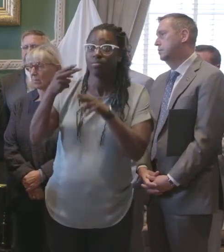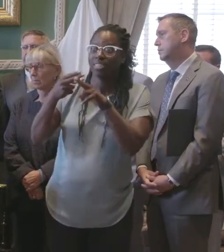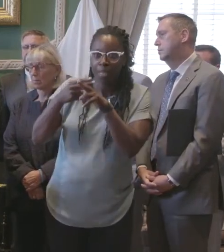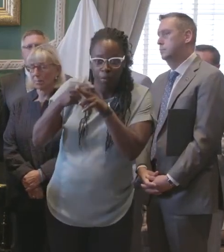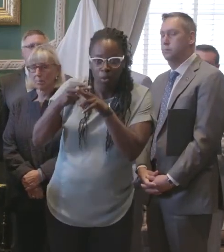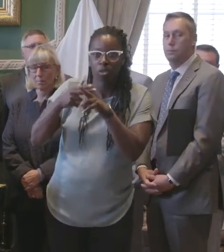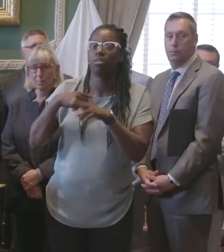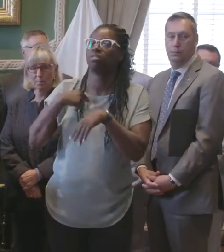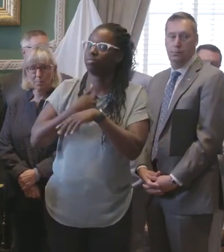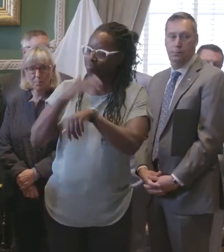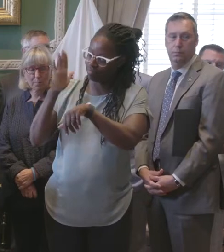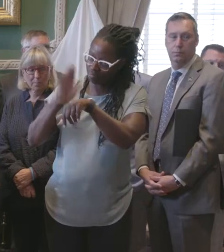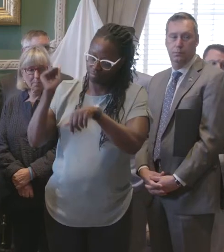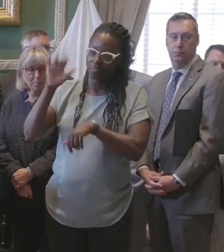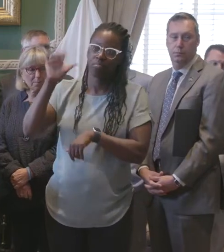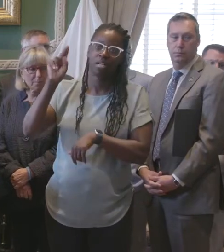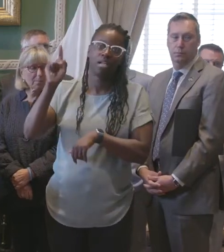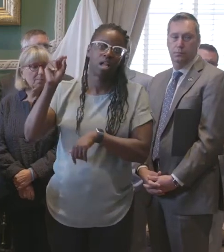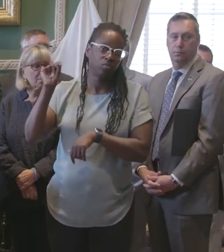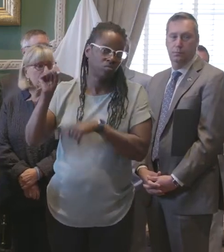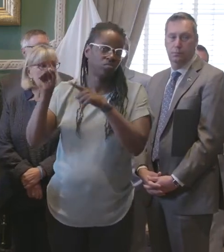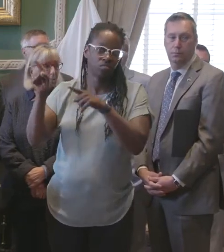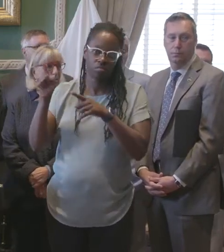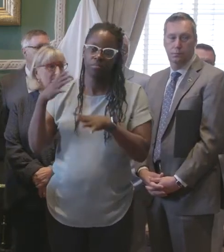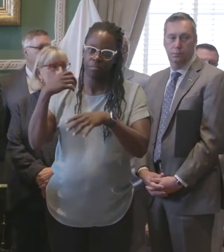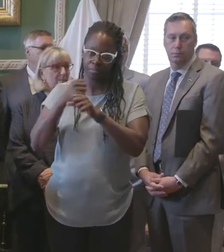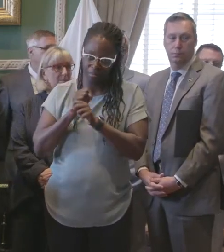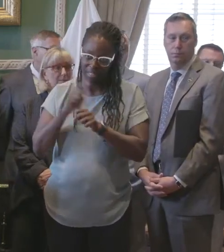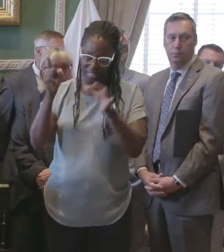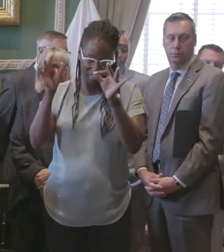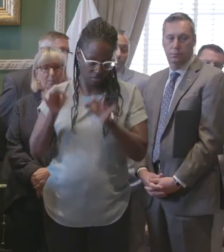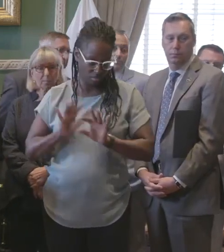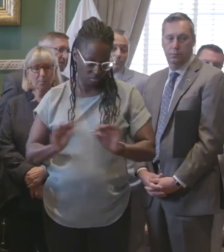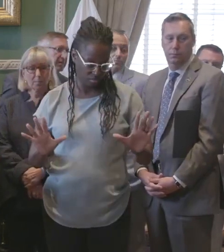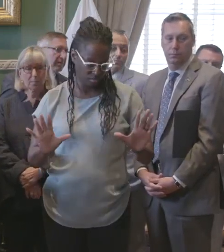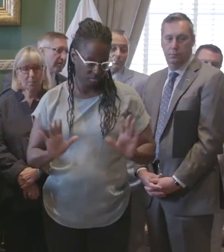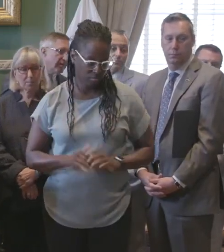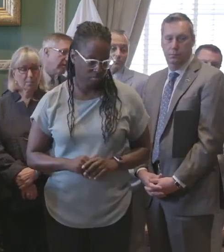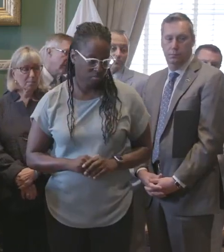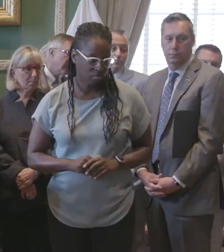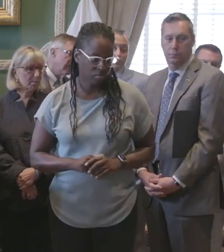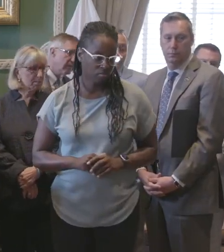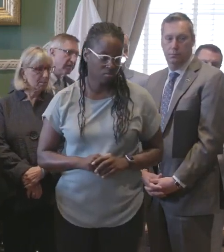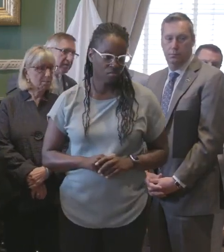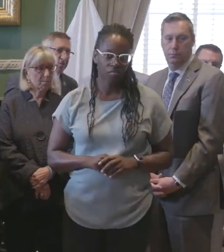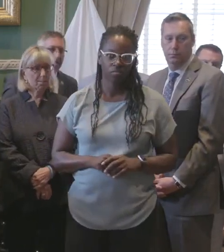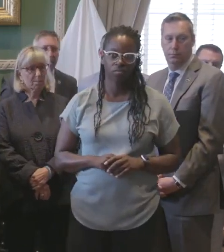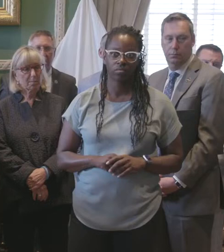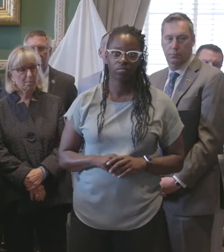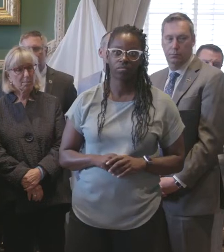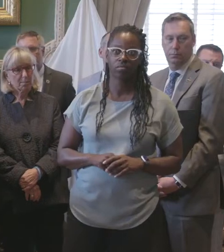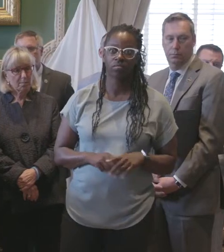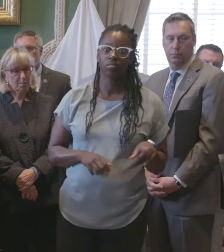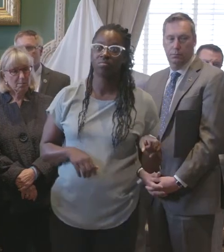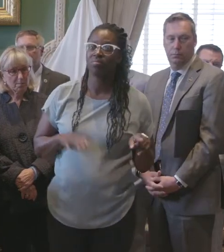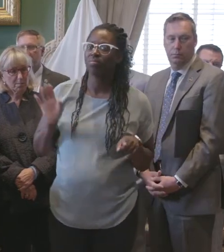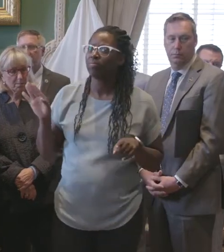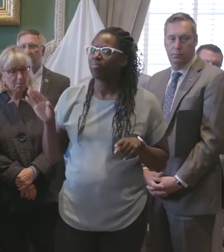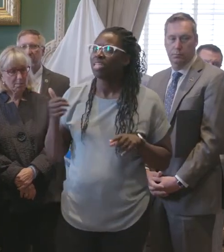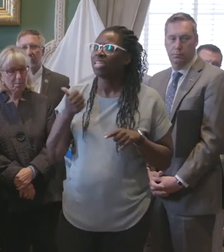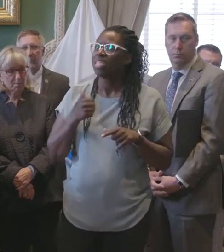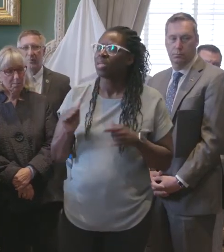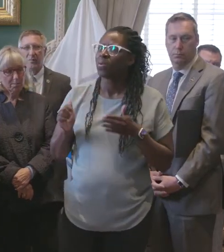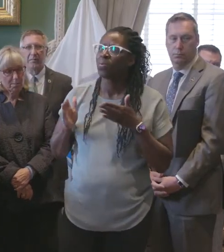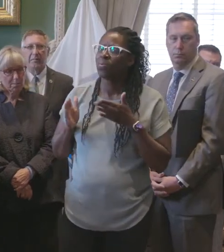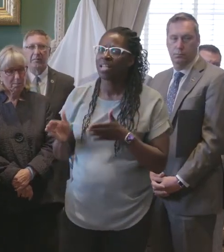the deal. Last Governor, question. Is there any way that the advances to the lenders could have or could still